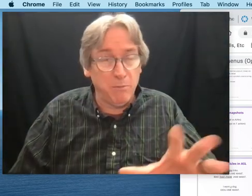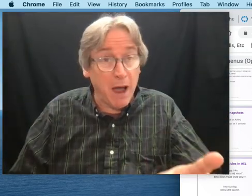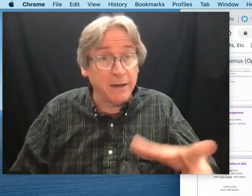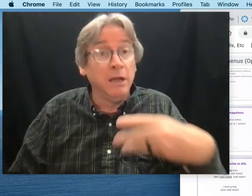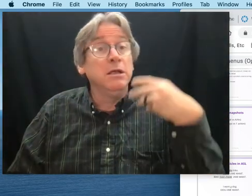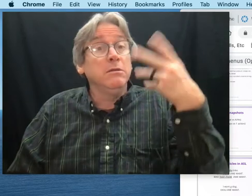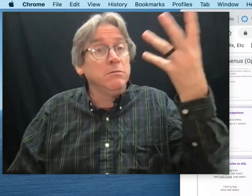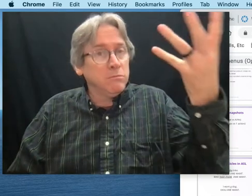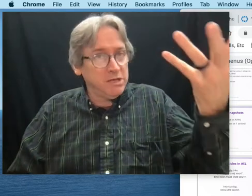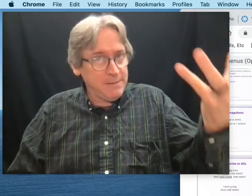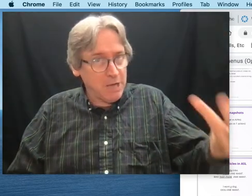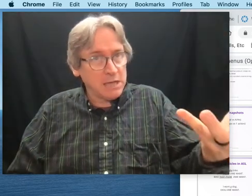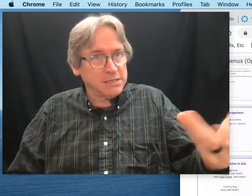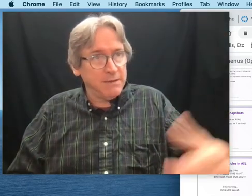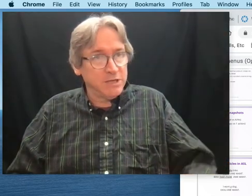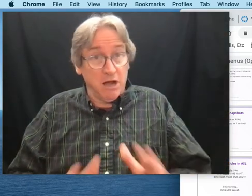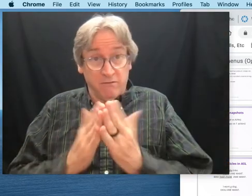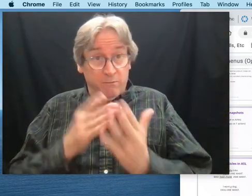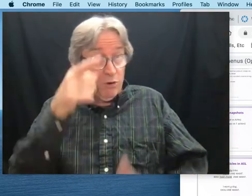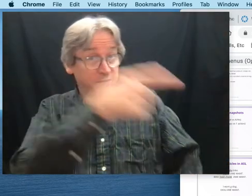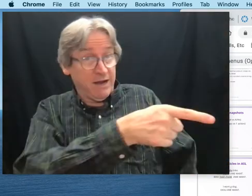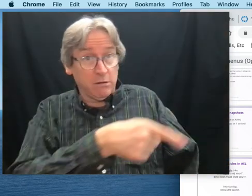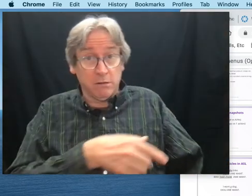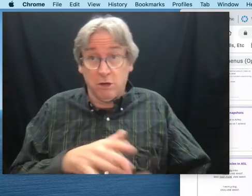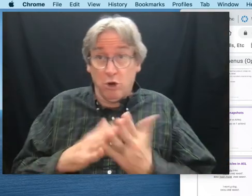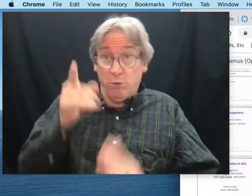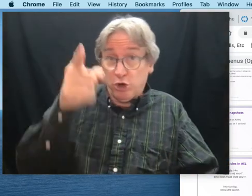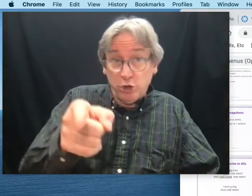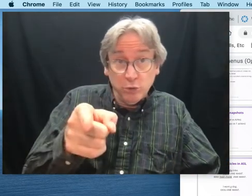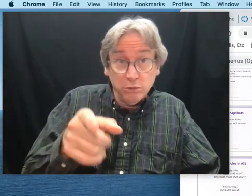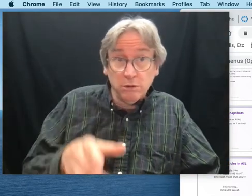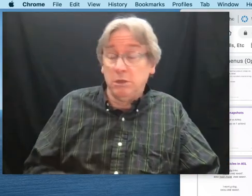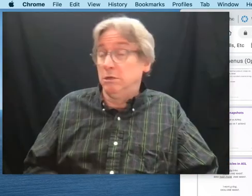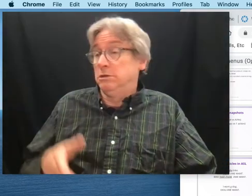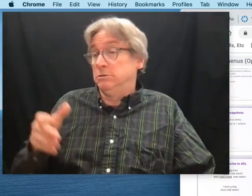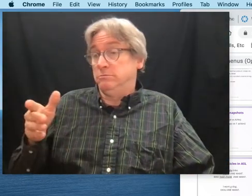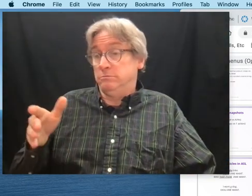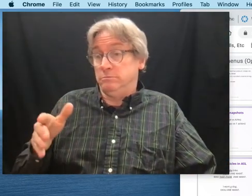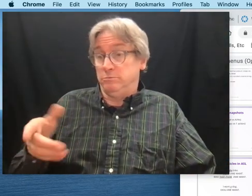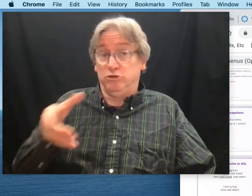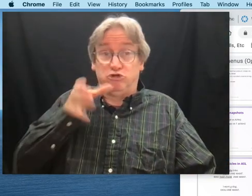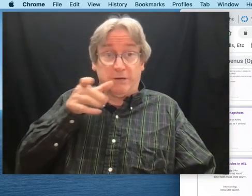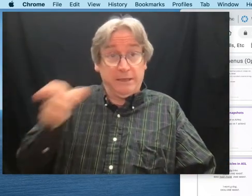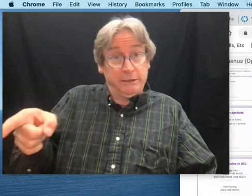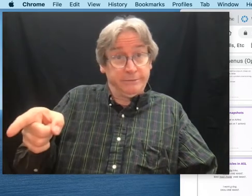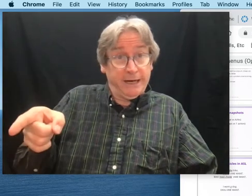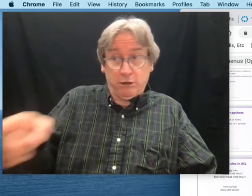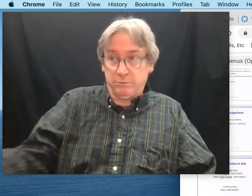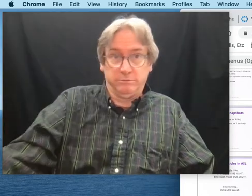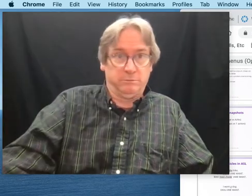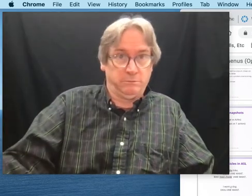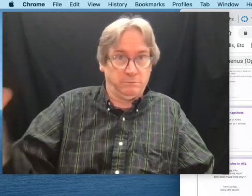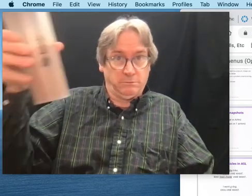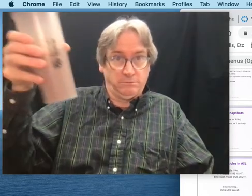stuff. But the same concept of book there, book you, drink